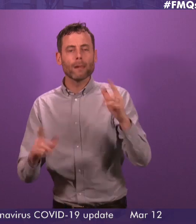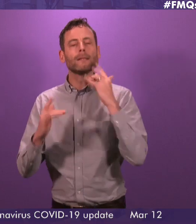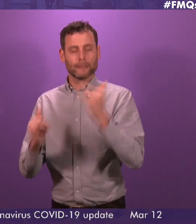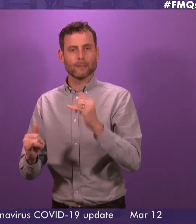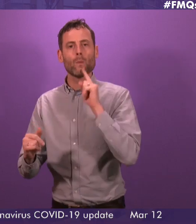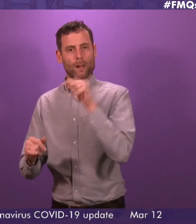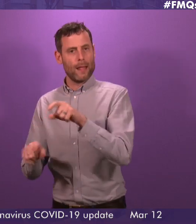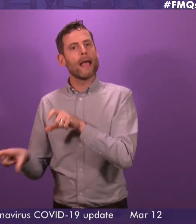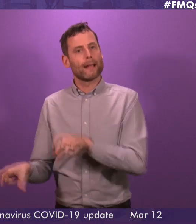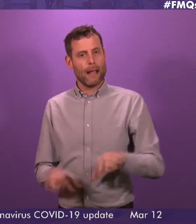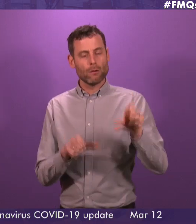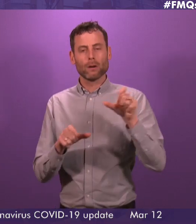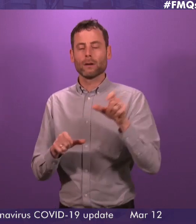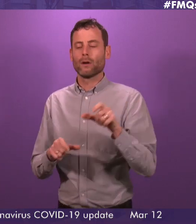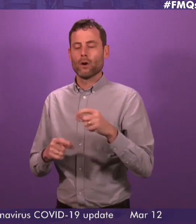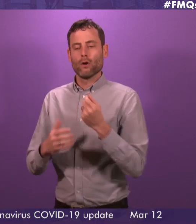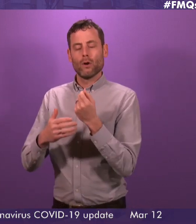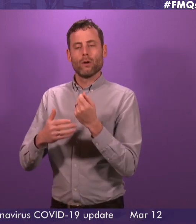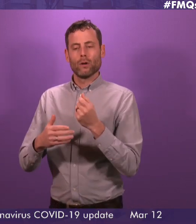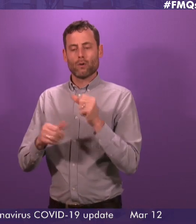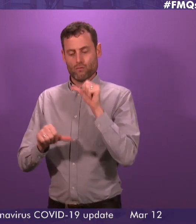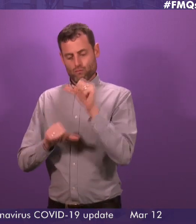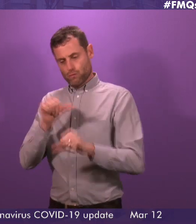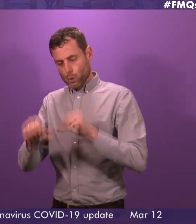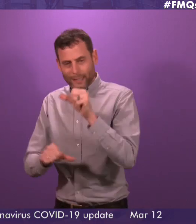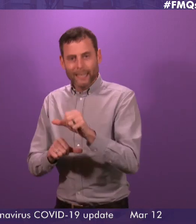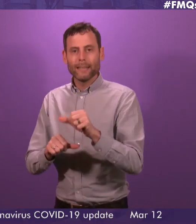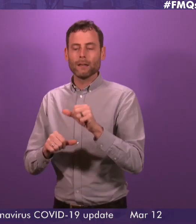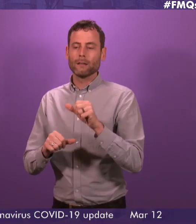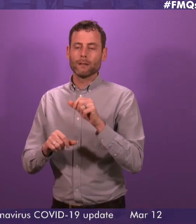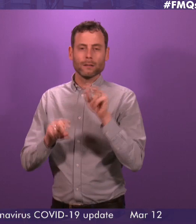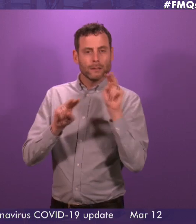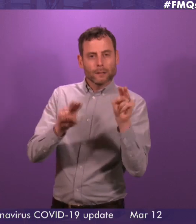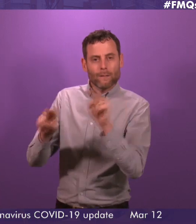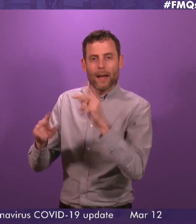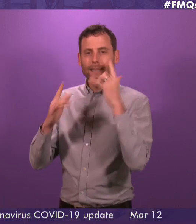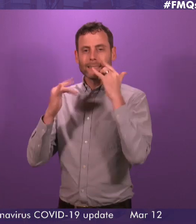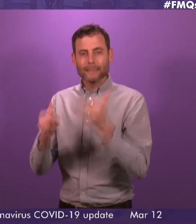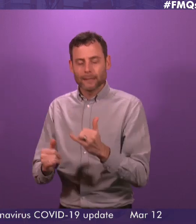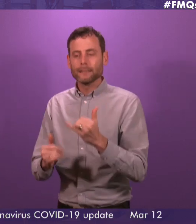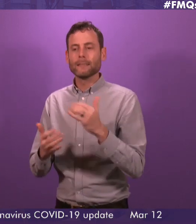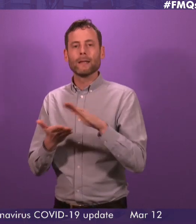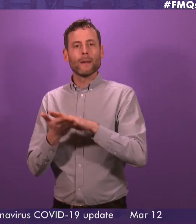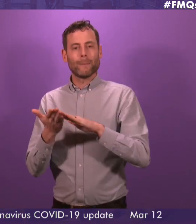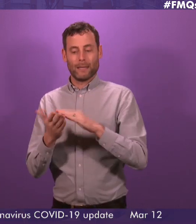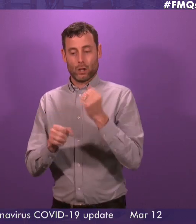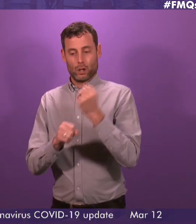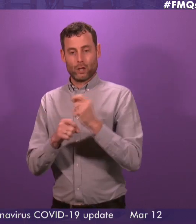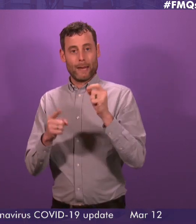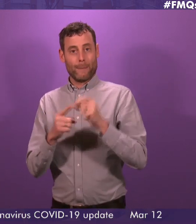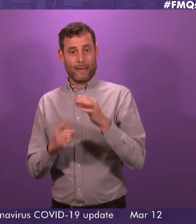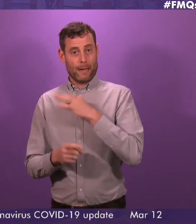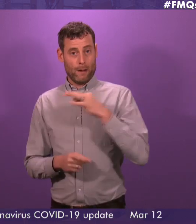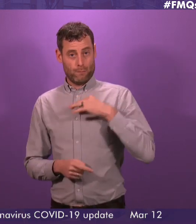remind members, routine surveillance testing involves that sentinel group of GP practices